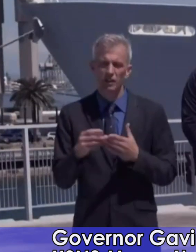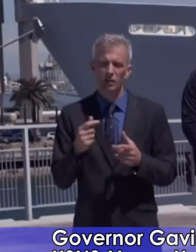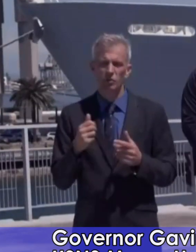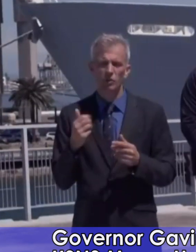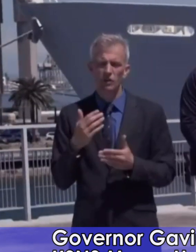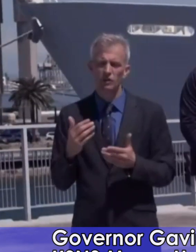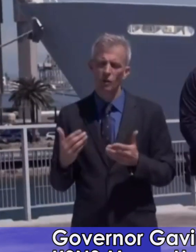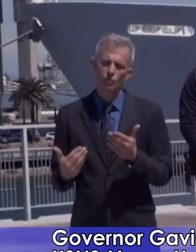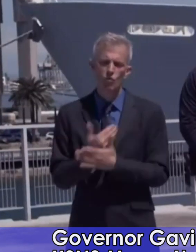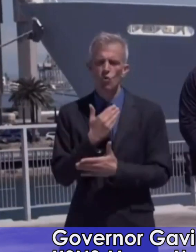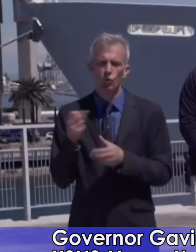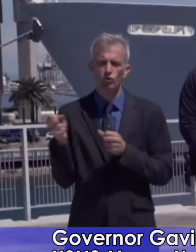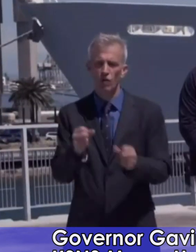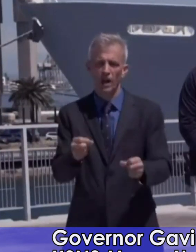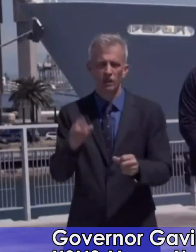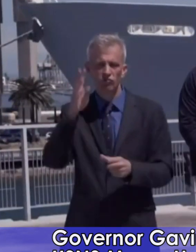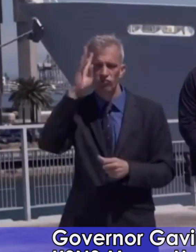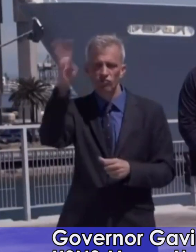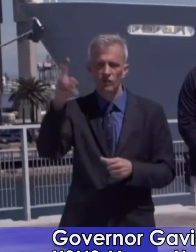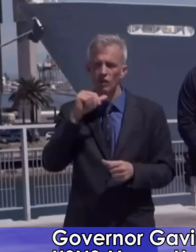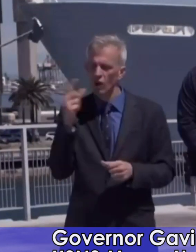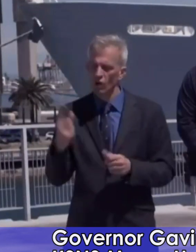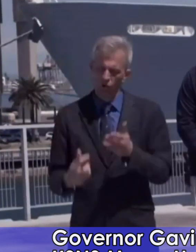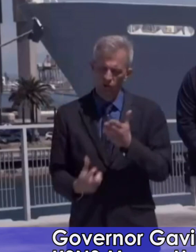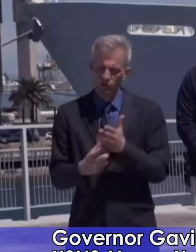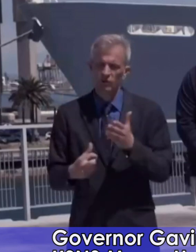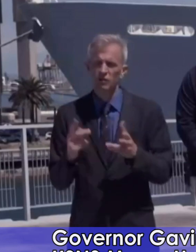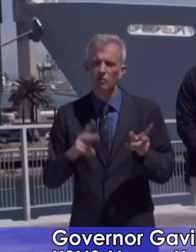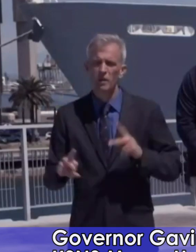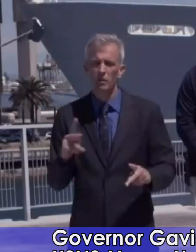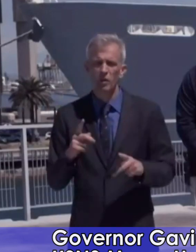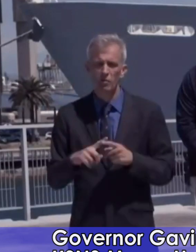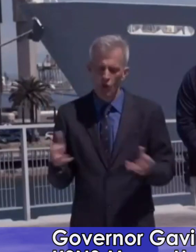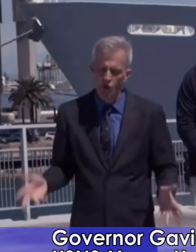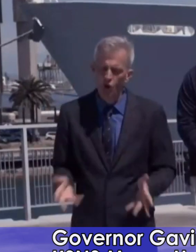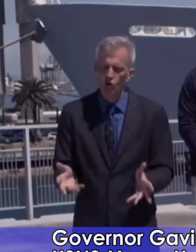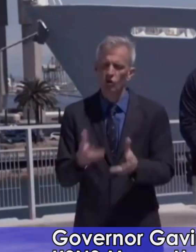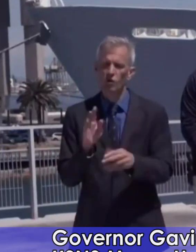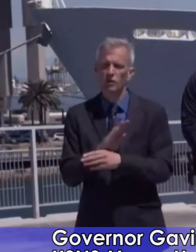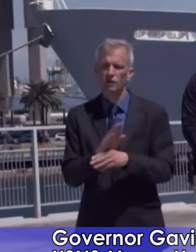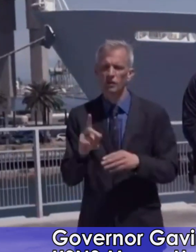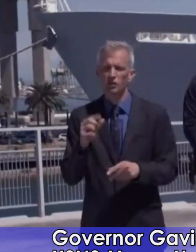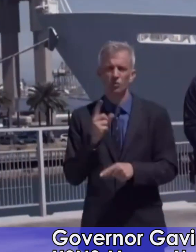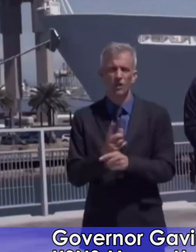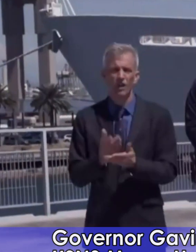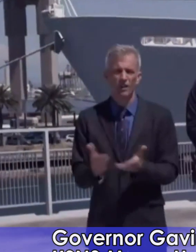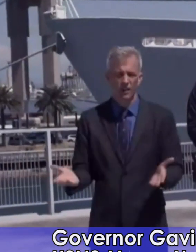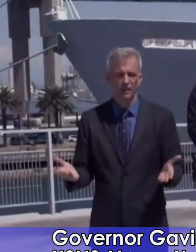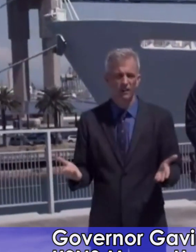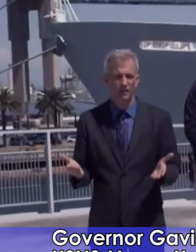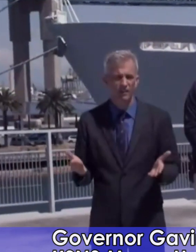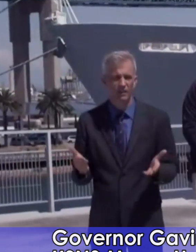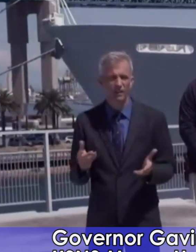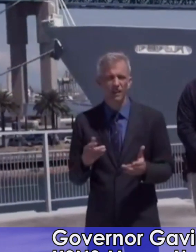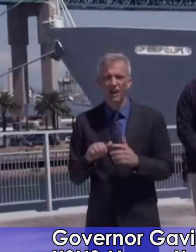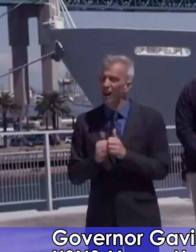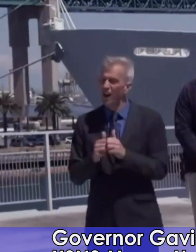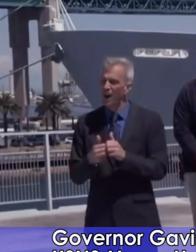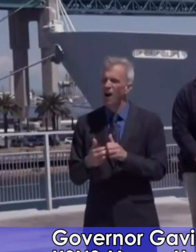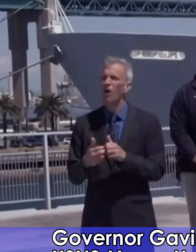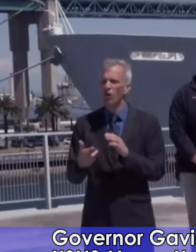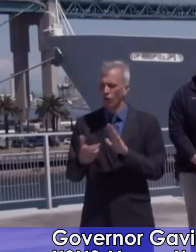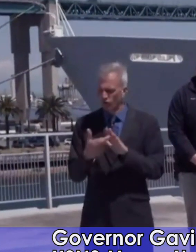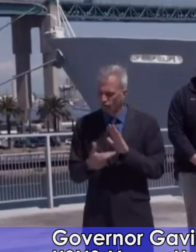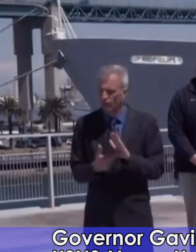relates to not just citations of individuals, but encouraging businesses to do the right thing through regulation and licensing, which is